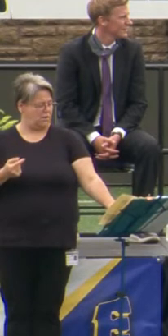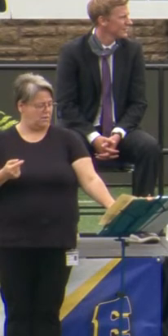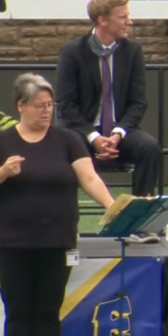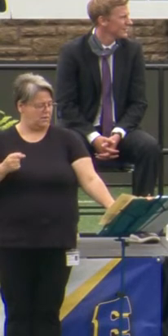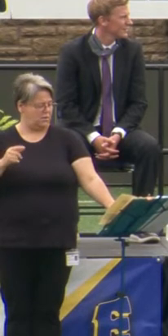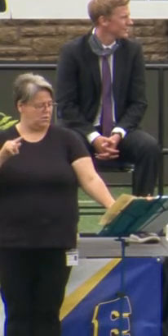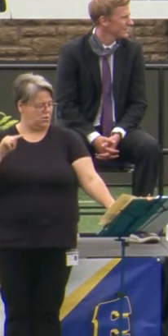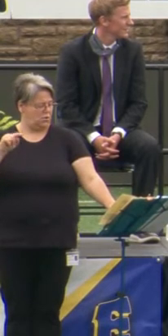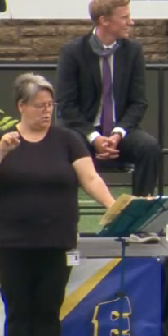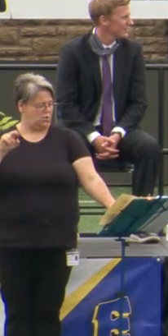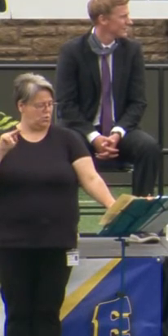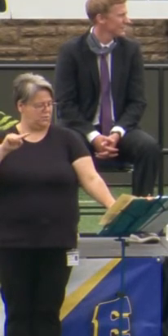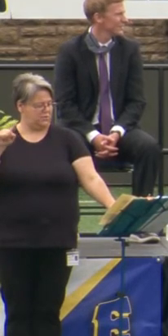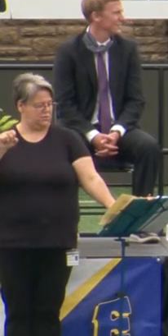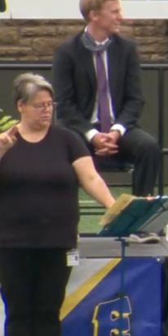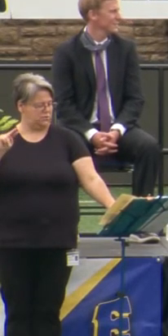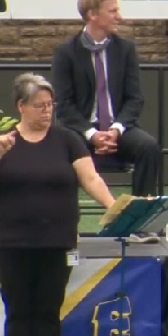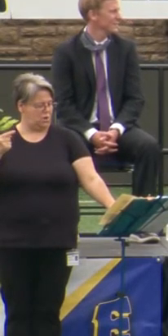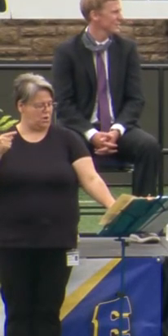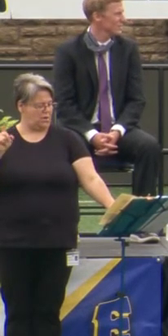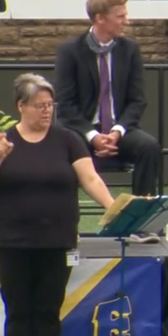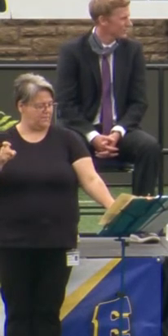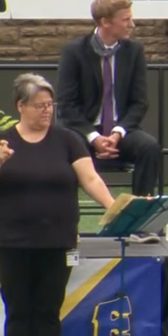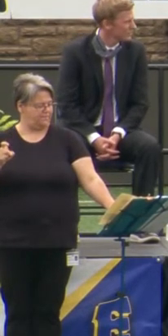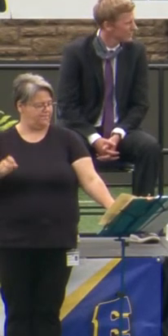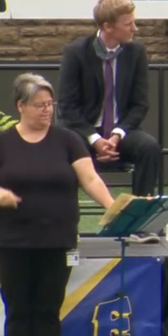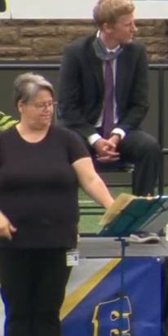Dujon Sion.